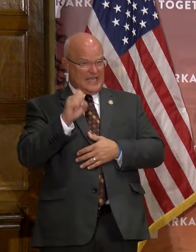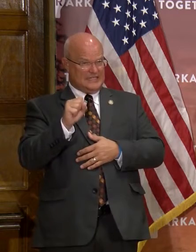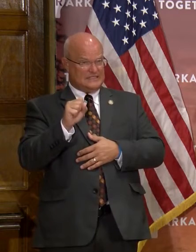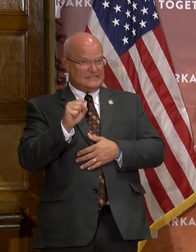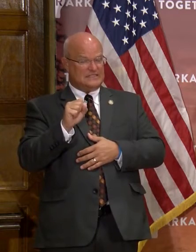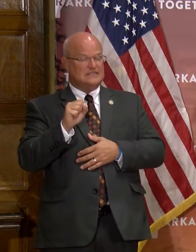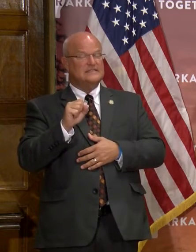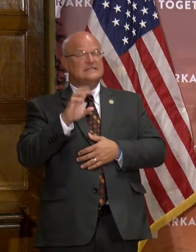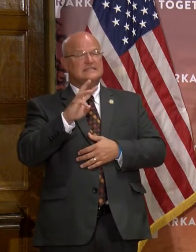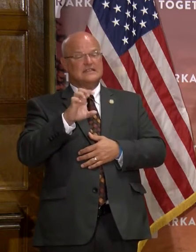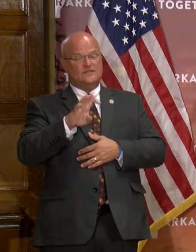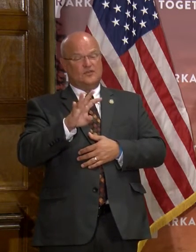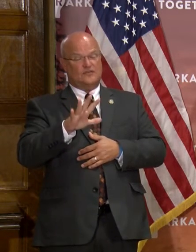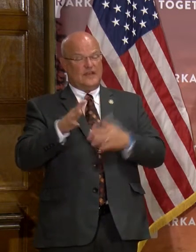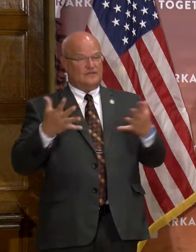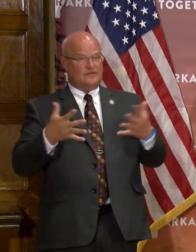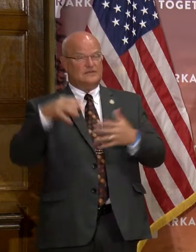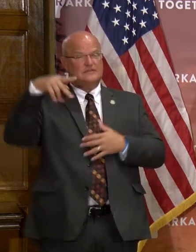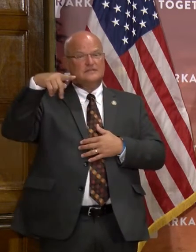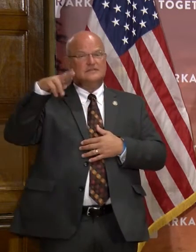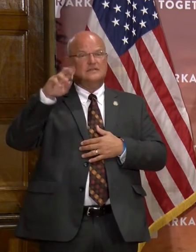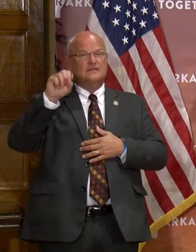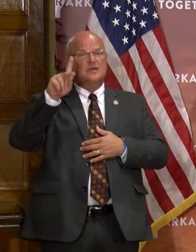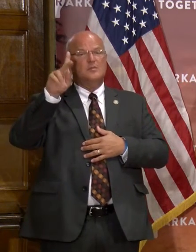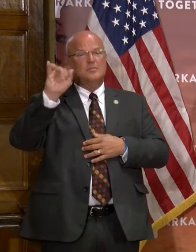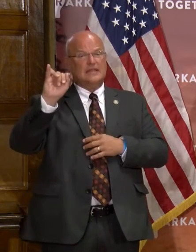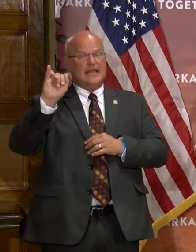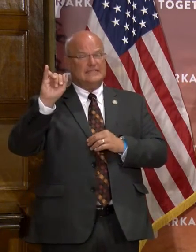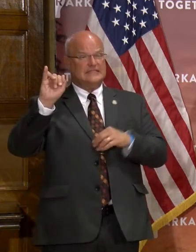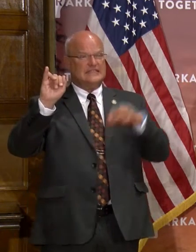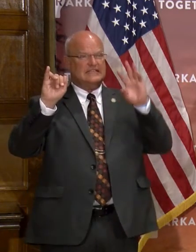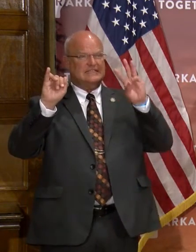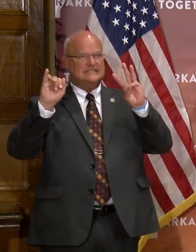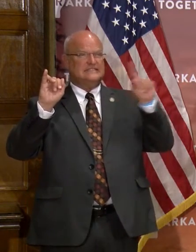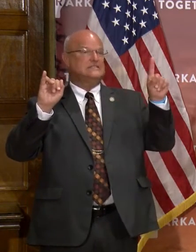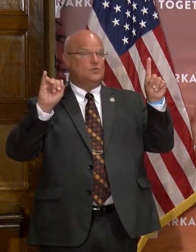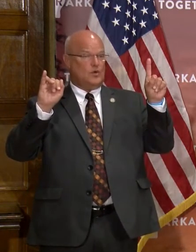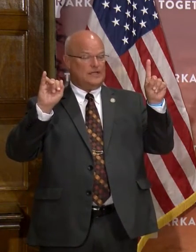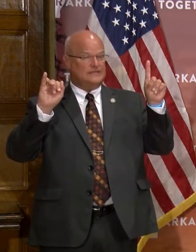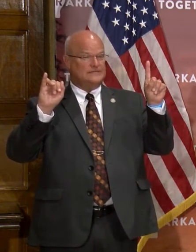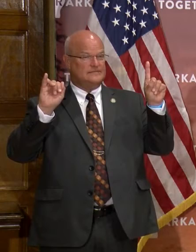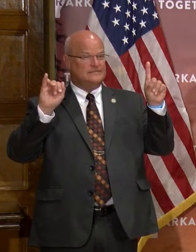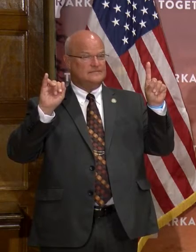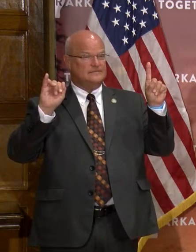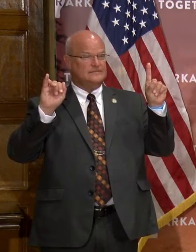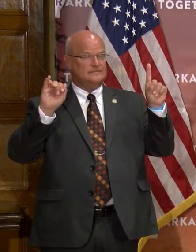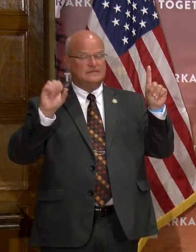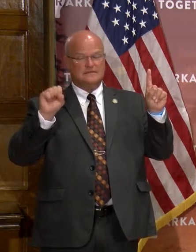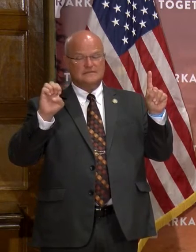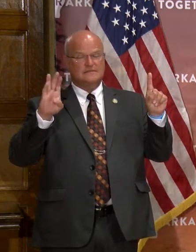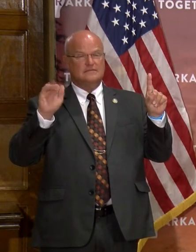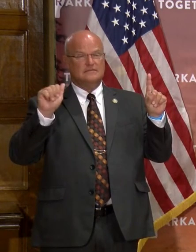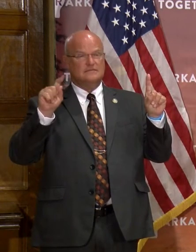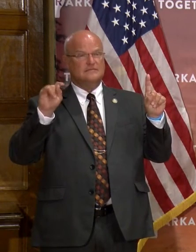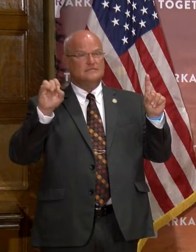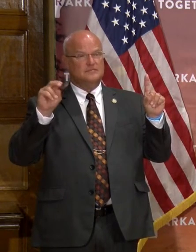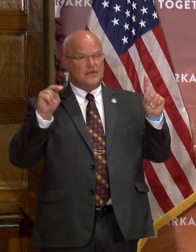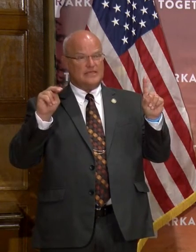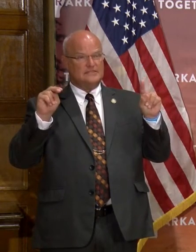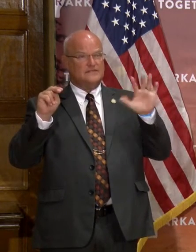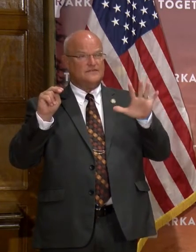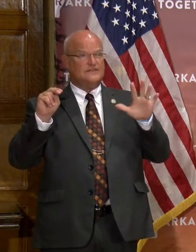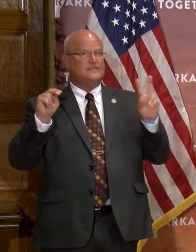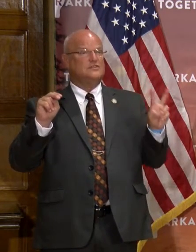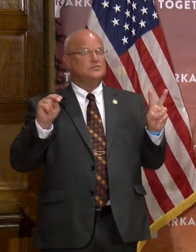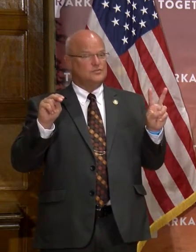cases of 645, Pulaski County was first with 61 new cases. Sebastian County had